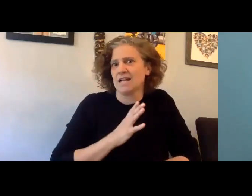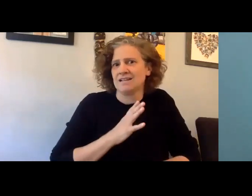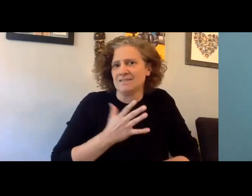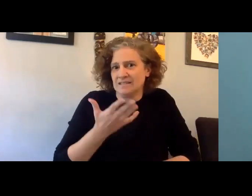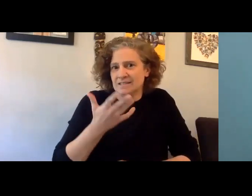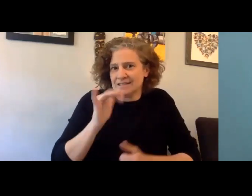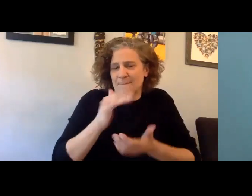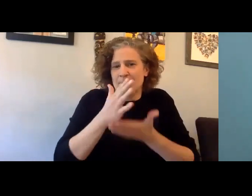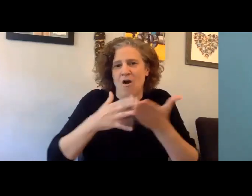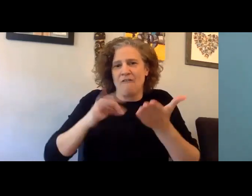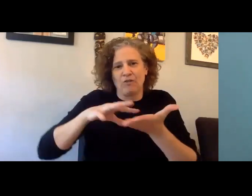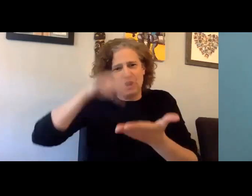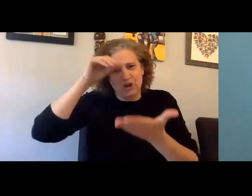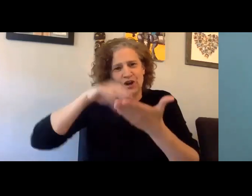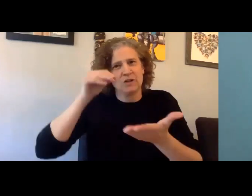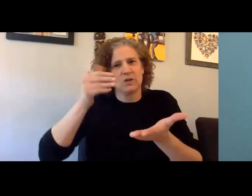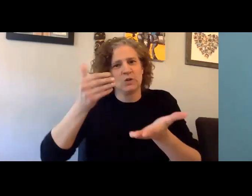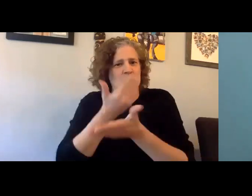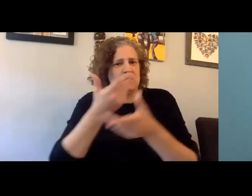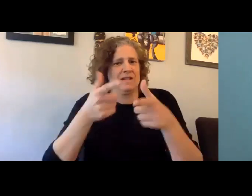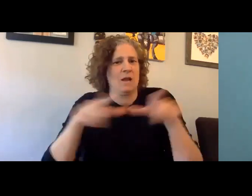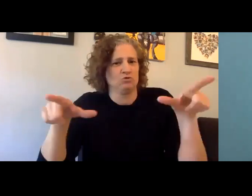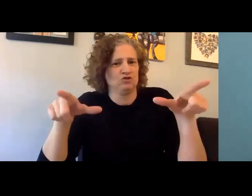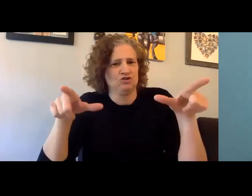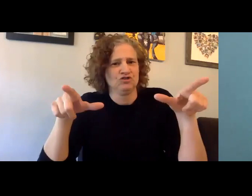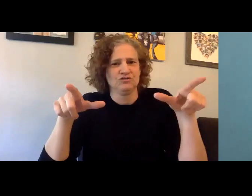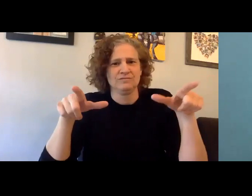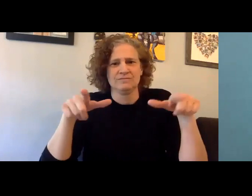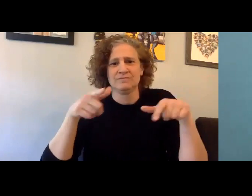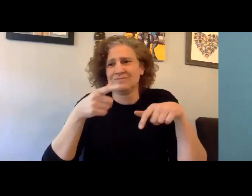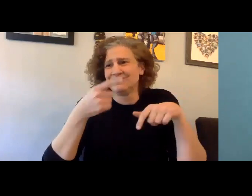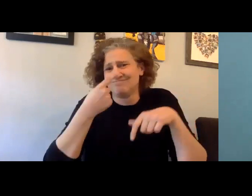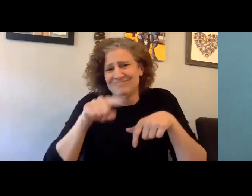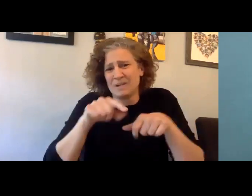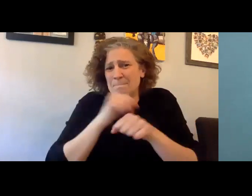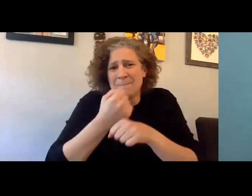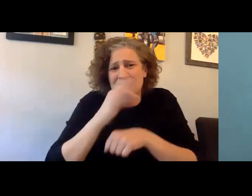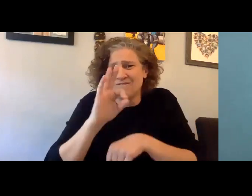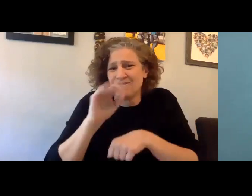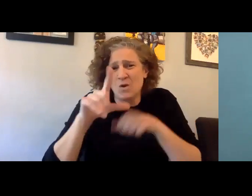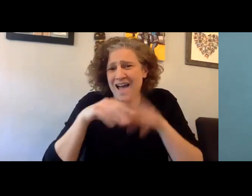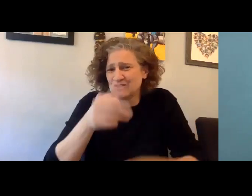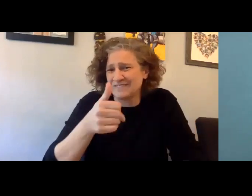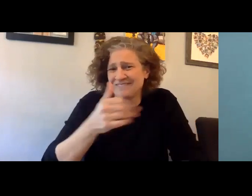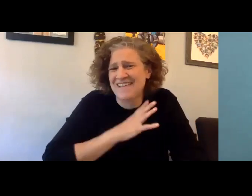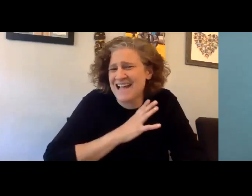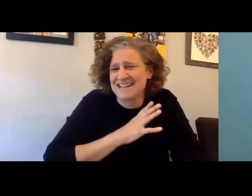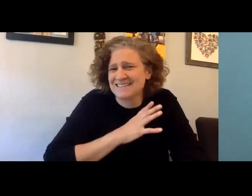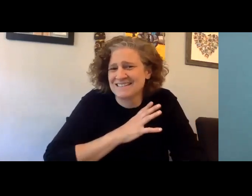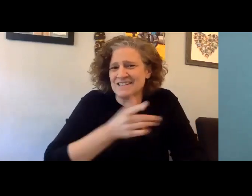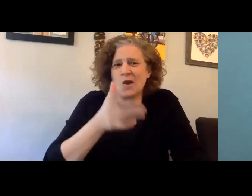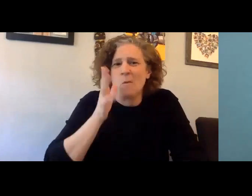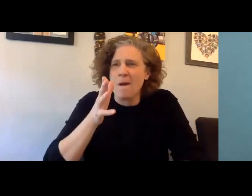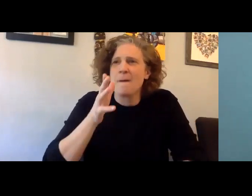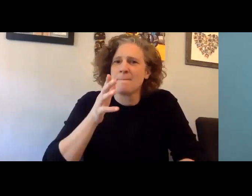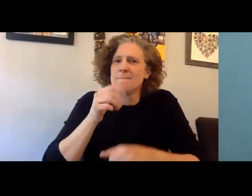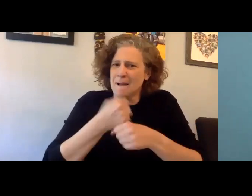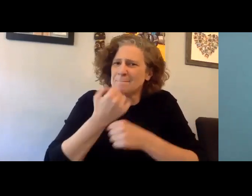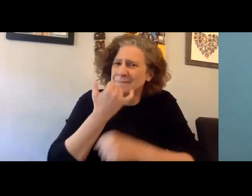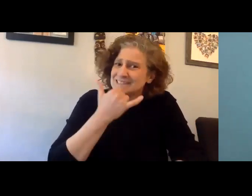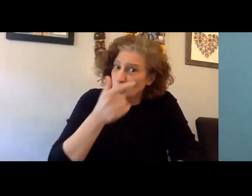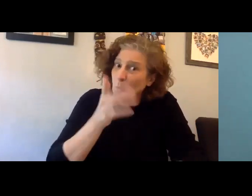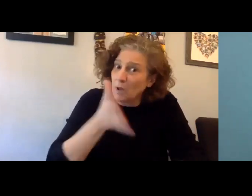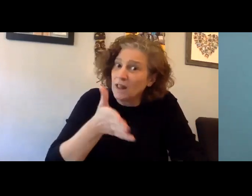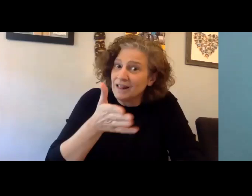more interactive. Just sign, make your mistakes, that's fine. It's part of learning a new language. Just don't mind making a fool